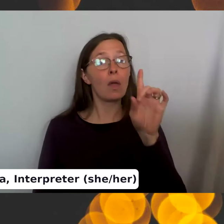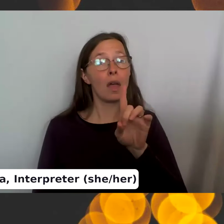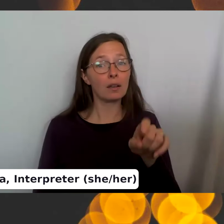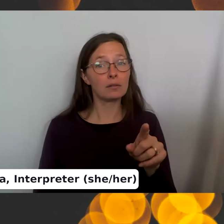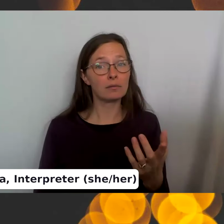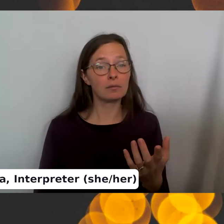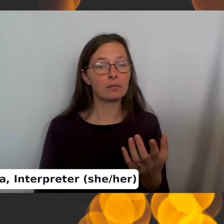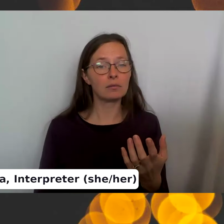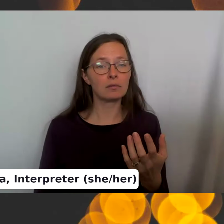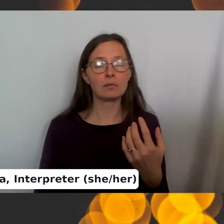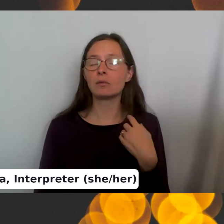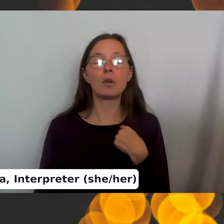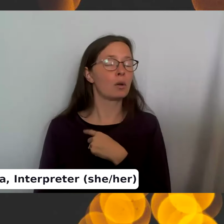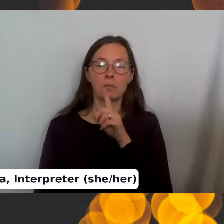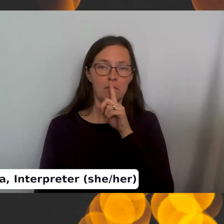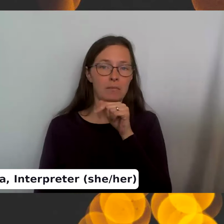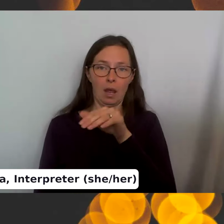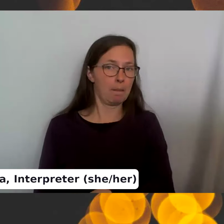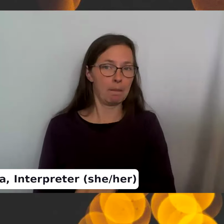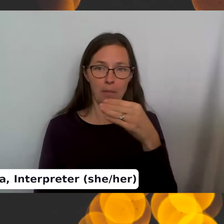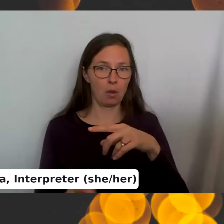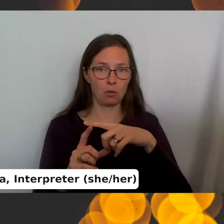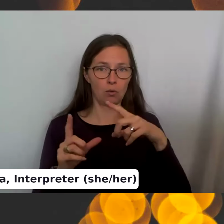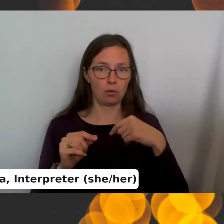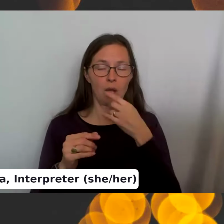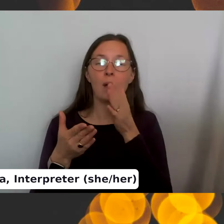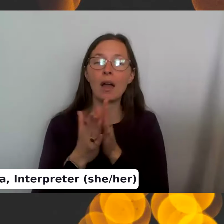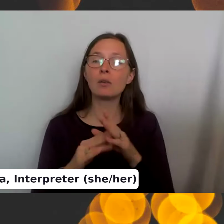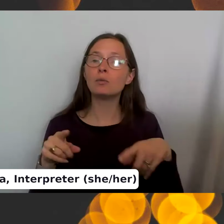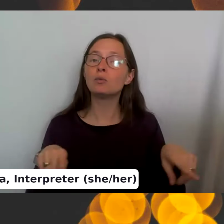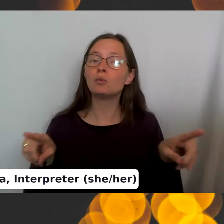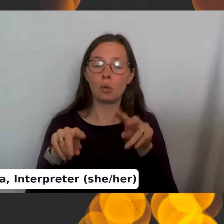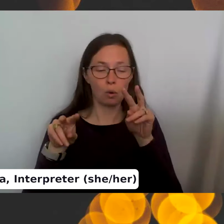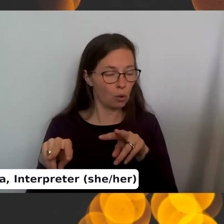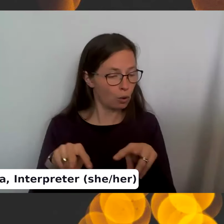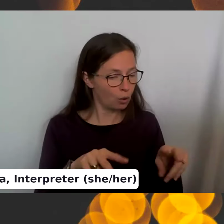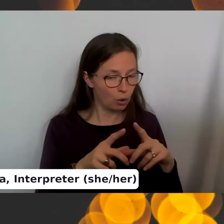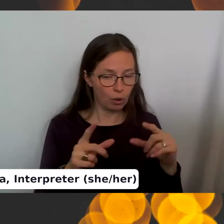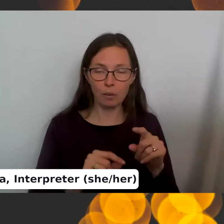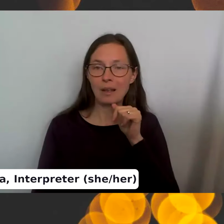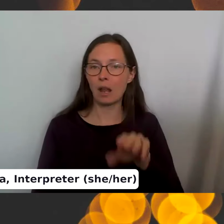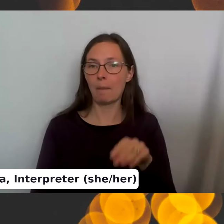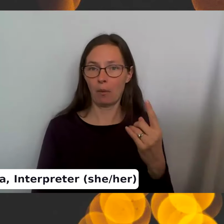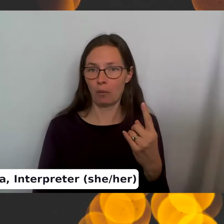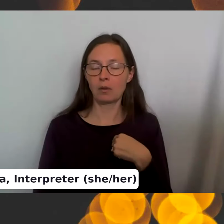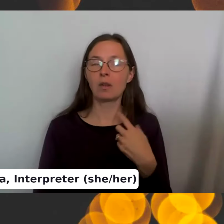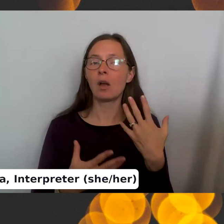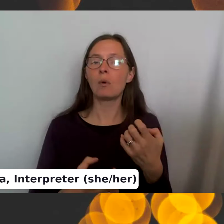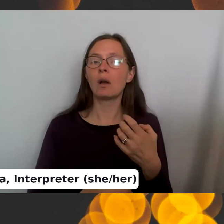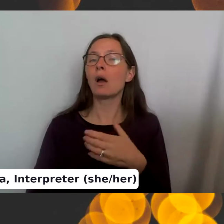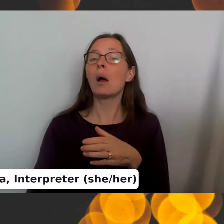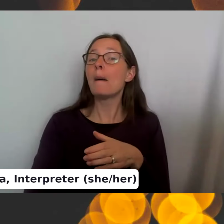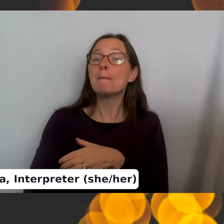we're not going to pull a card. I'm going to have you look at your cards, but I'm not going to have you pull a card because I want to take the power away